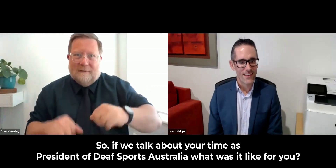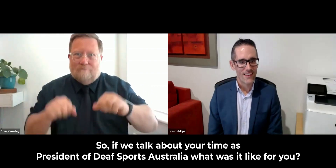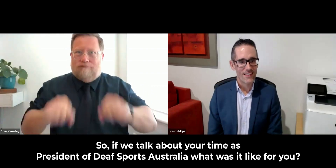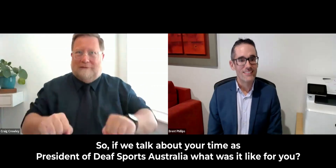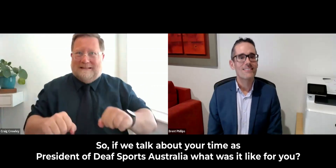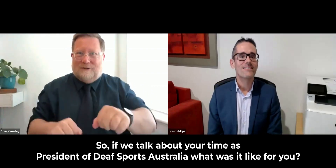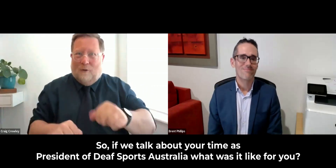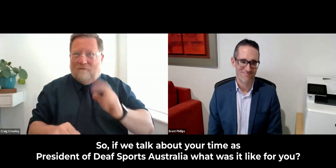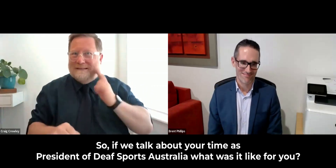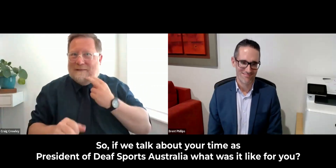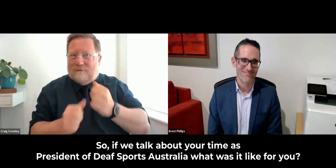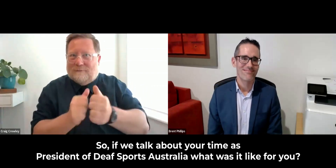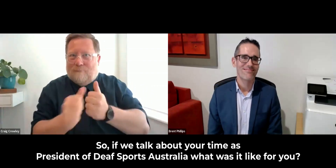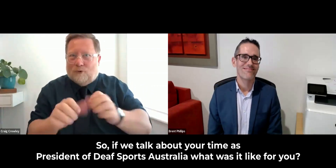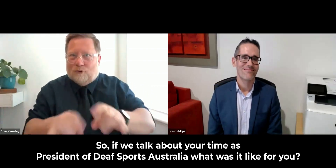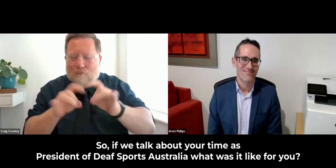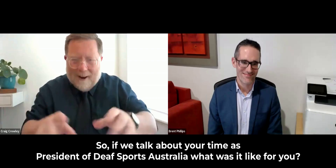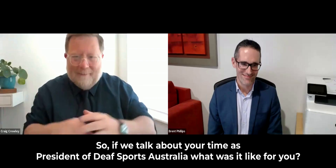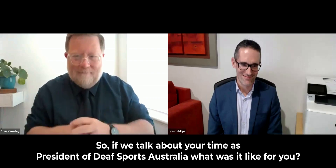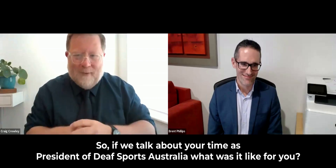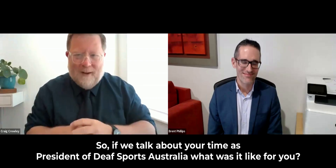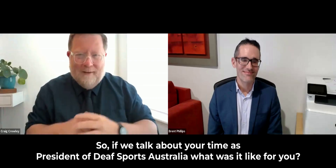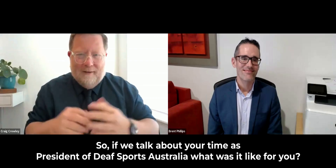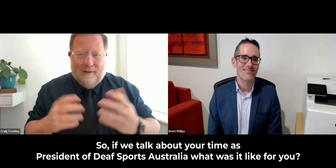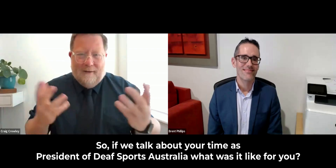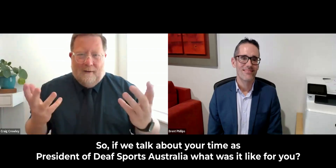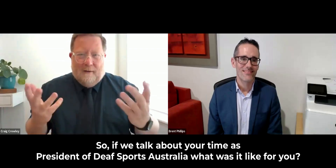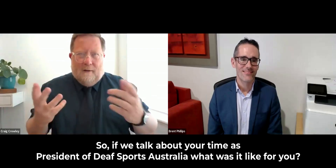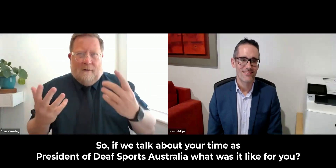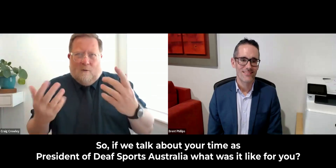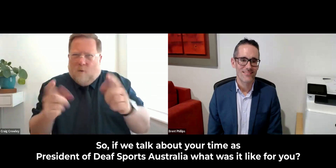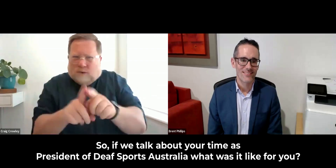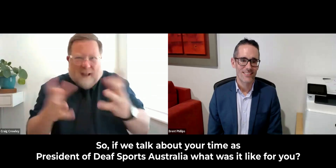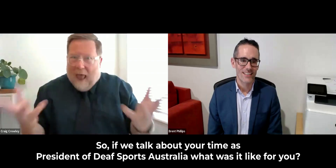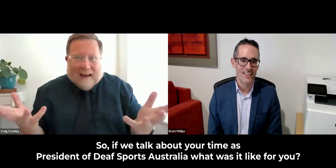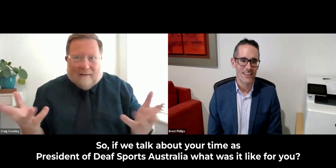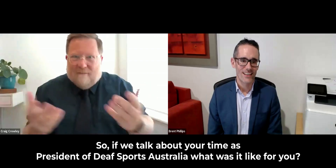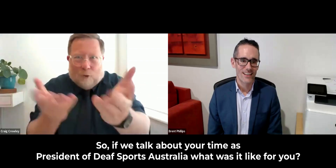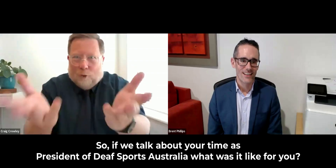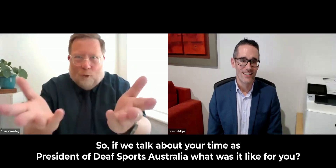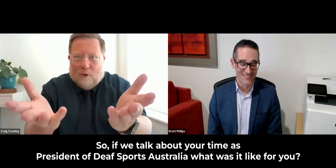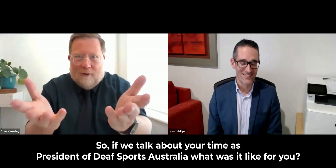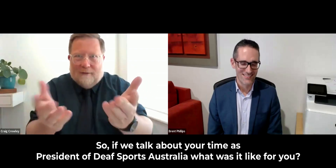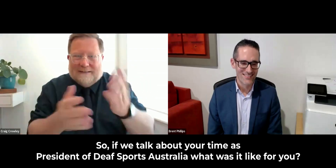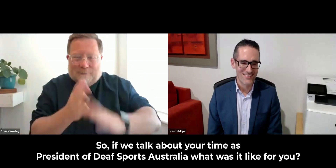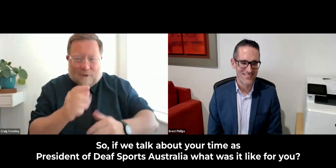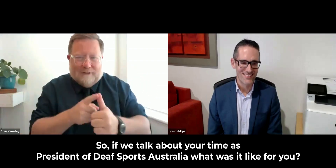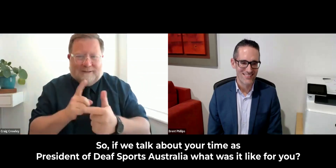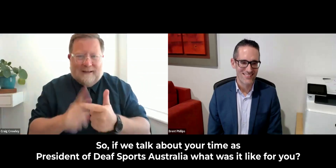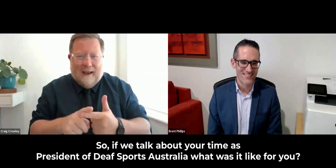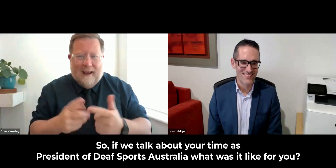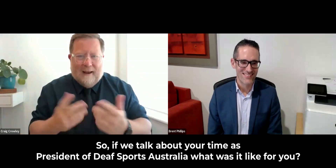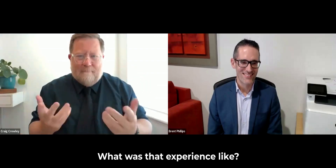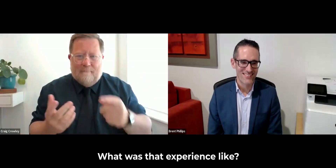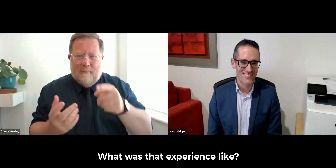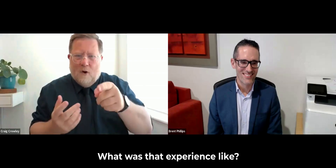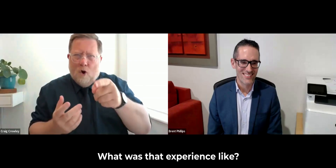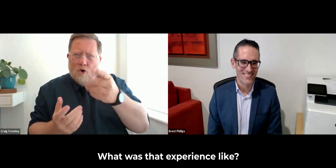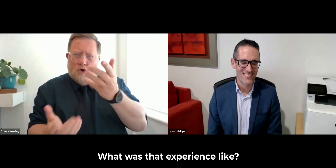If we talk about your time as president for the Deaf Sports Australia, what was it like for you? What was that